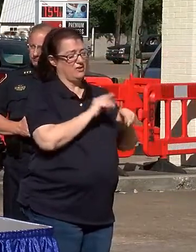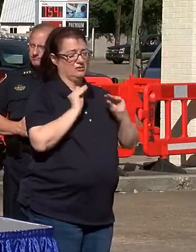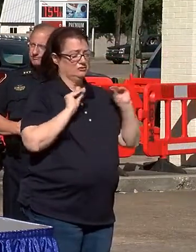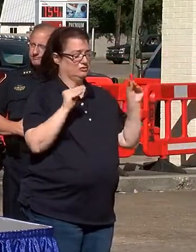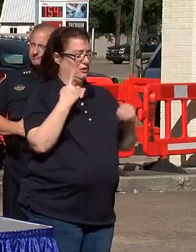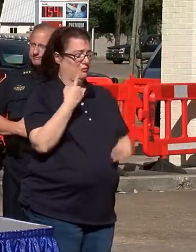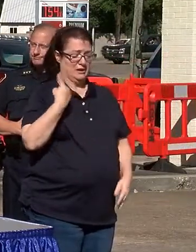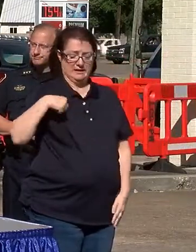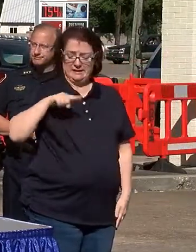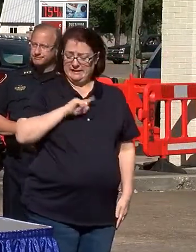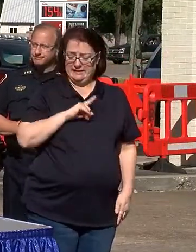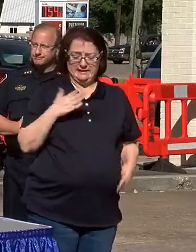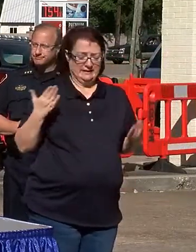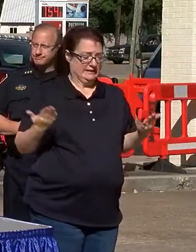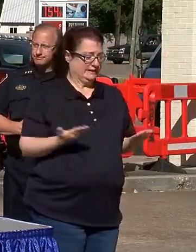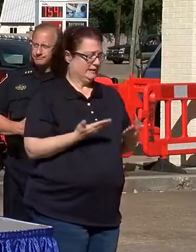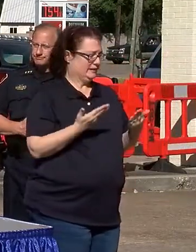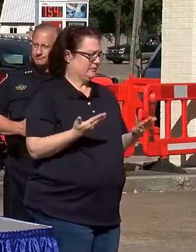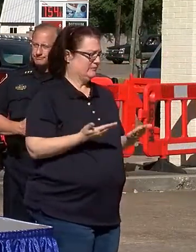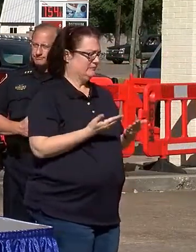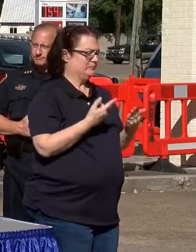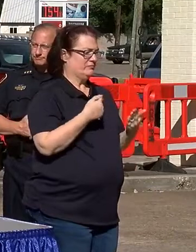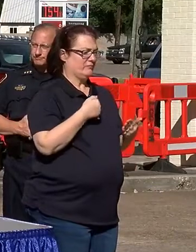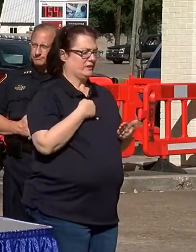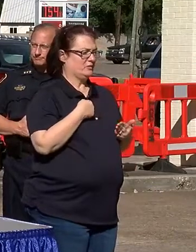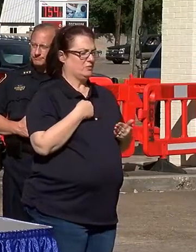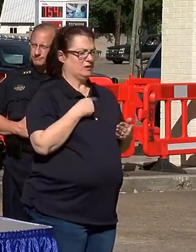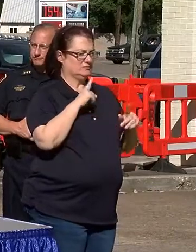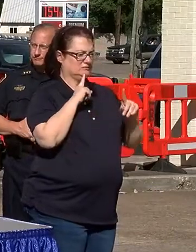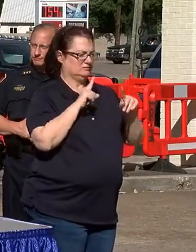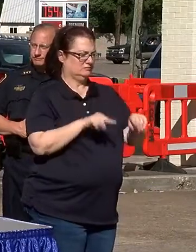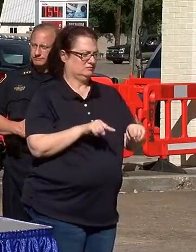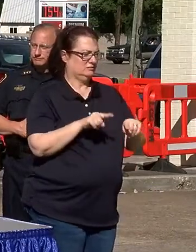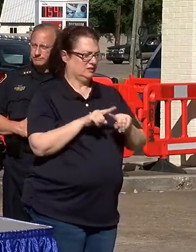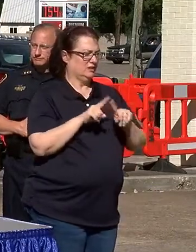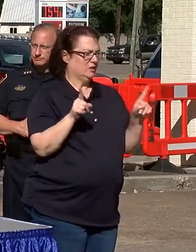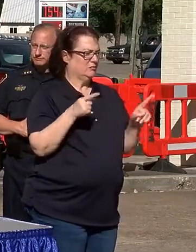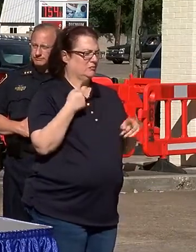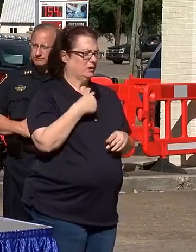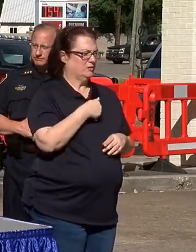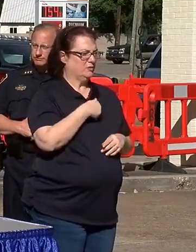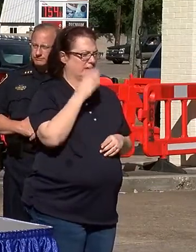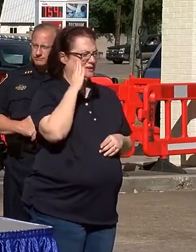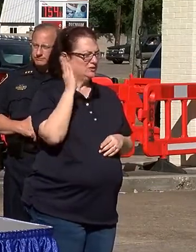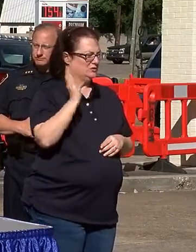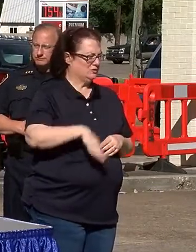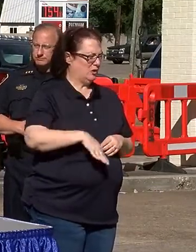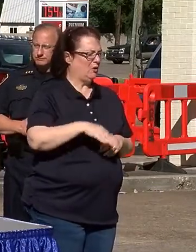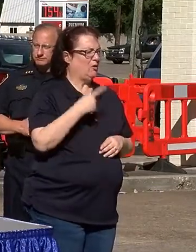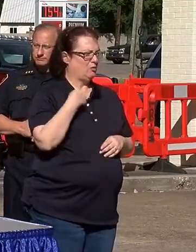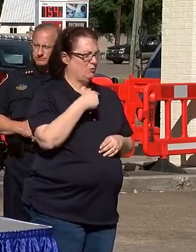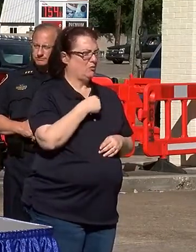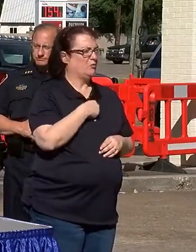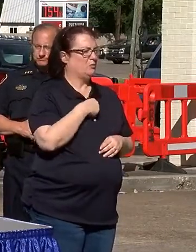parish president. It's not an executive order that we issued, but it's an executive order we were prepared from day one to enforce, and we have enforced that.